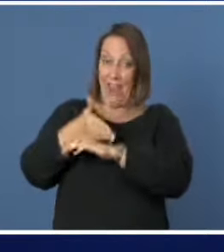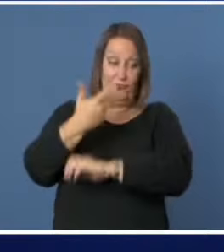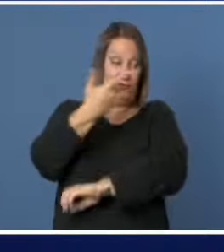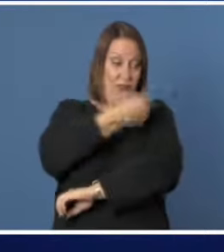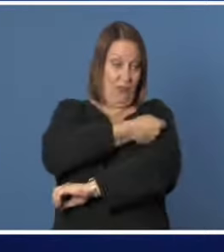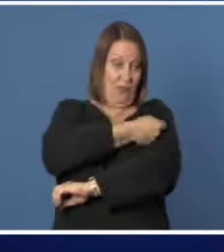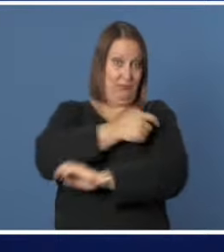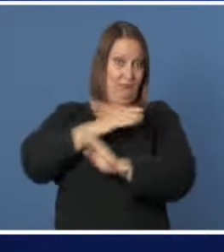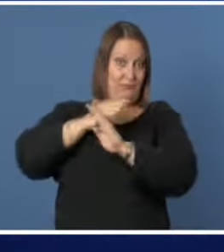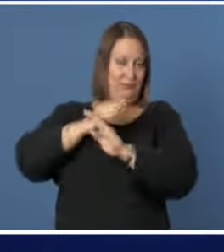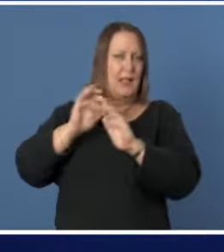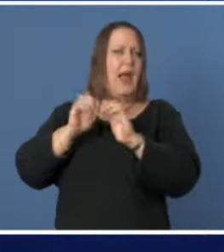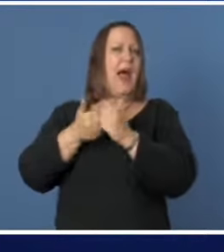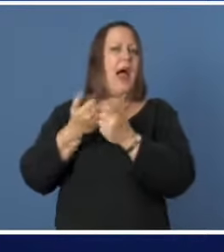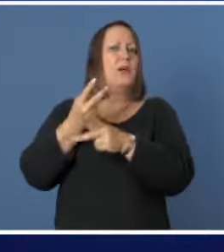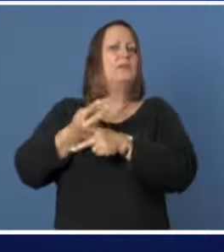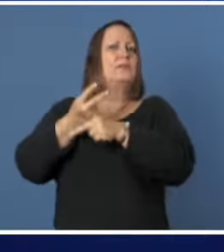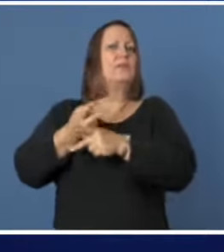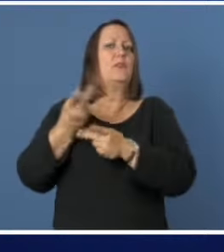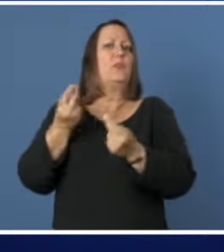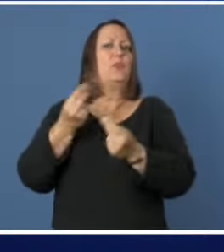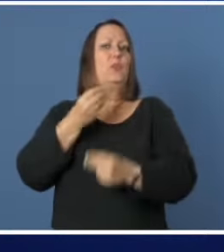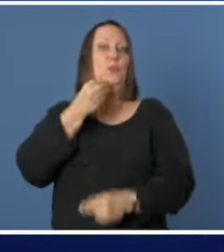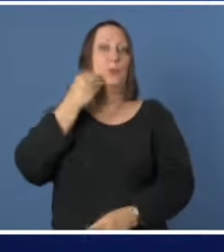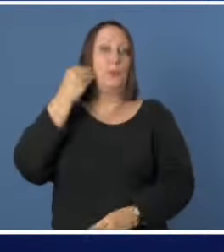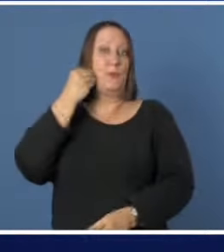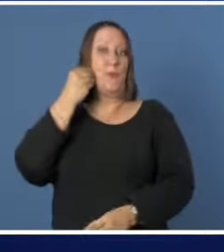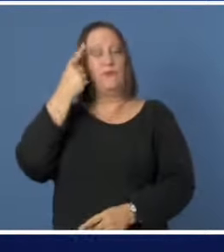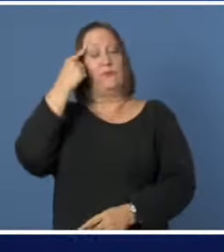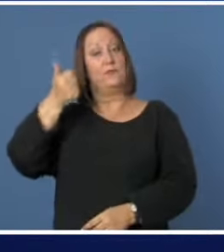family members become vaccinated.